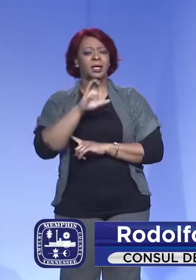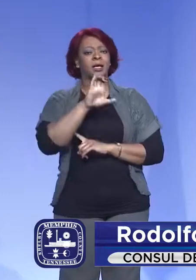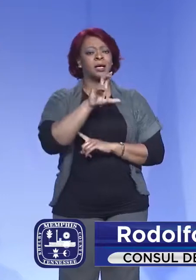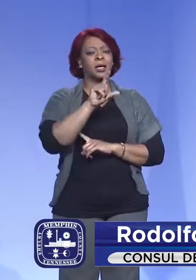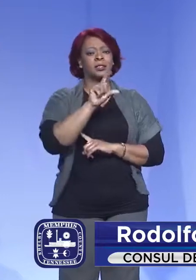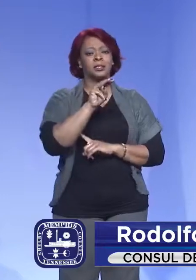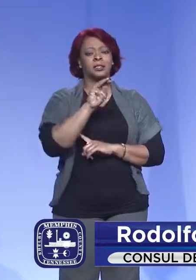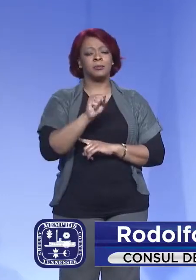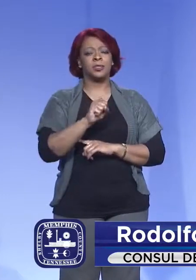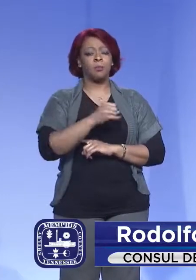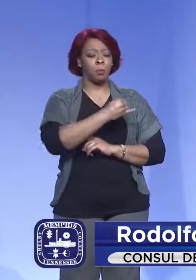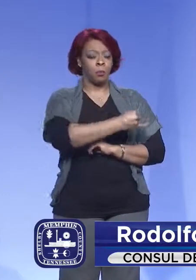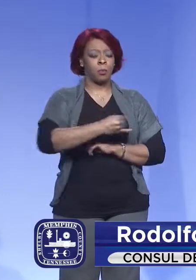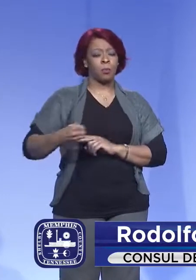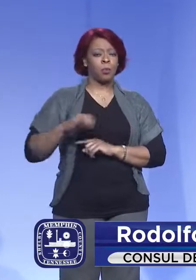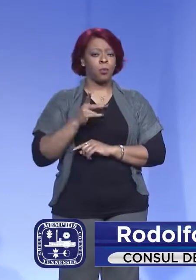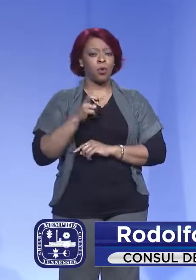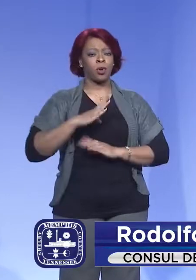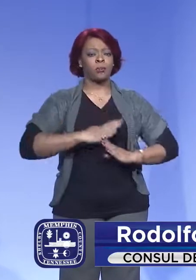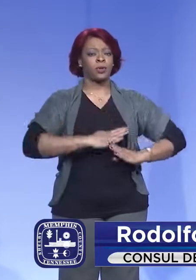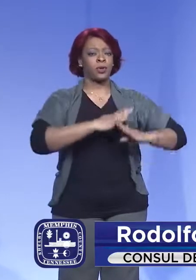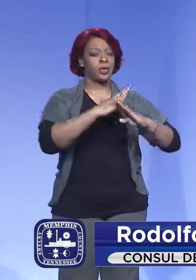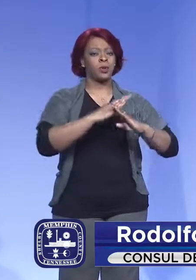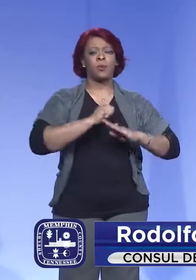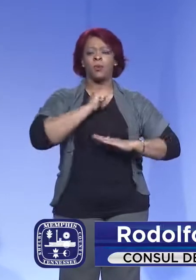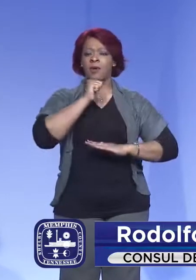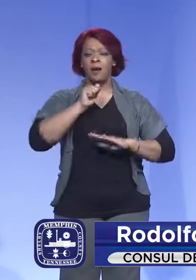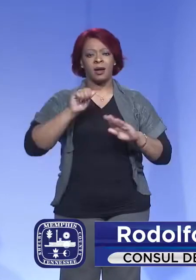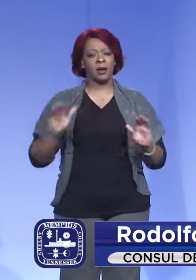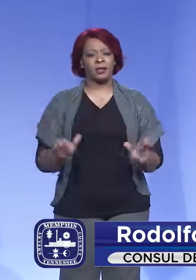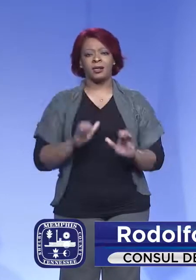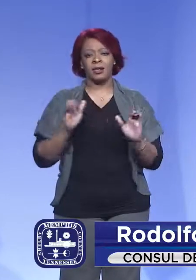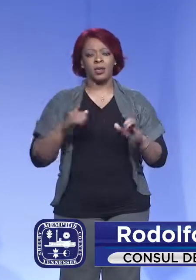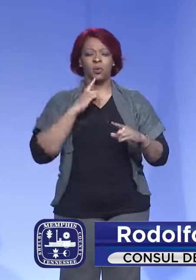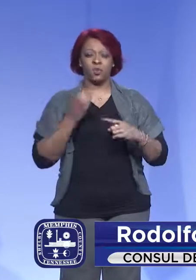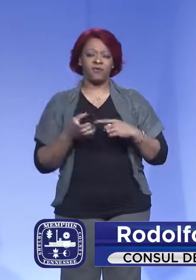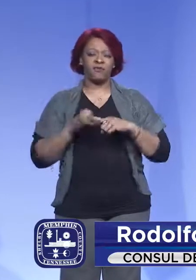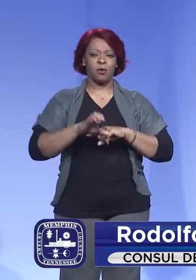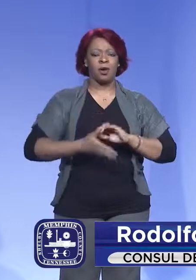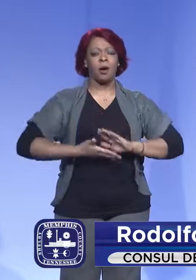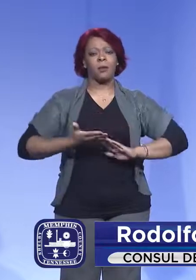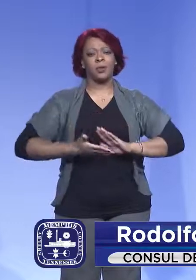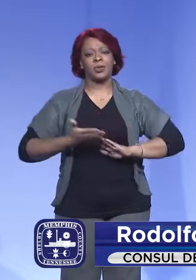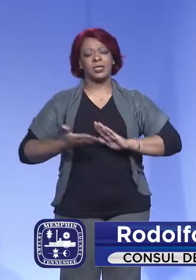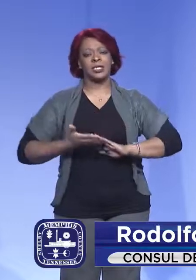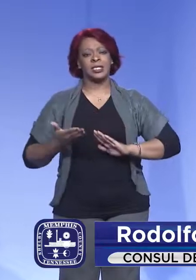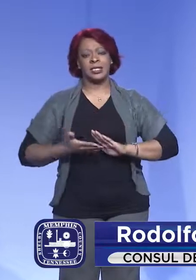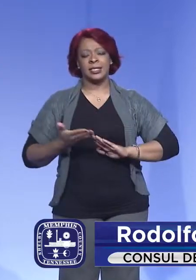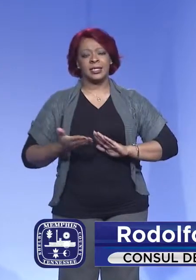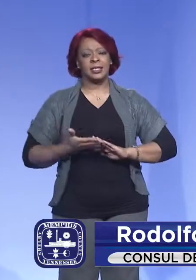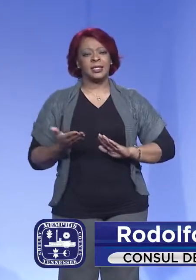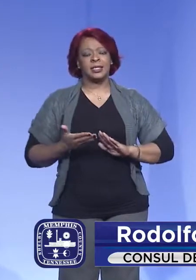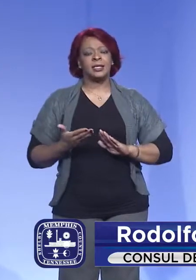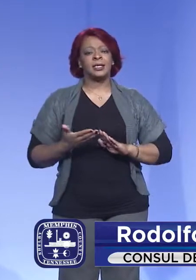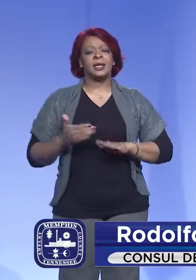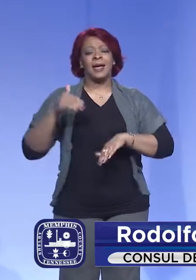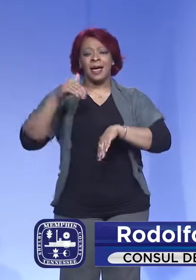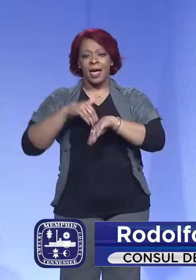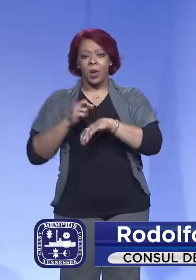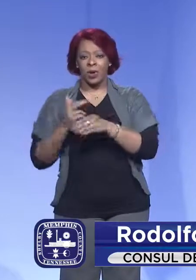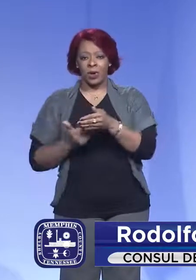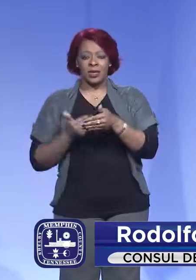Border Protection will not conduct enforcement operations at or